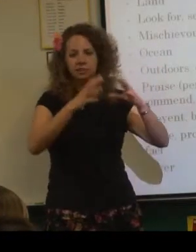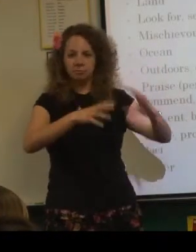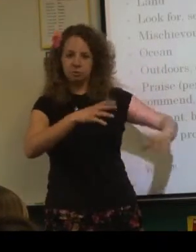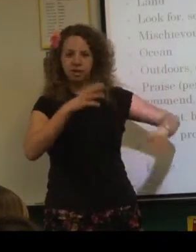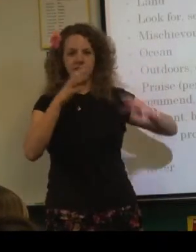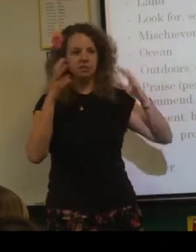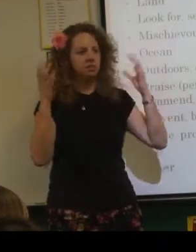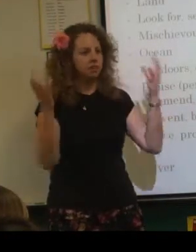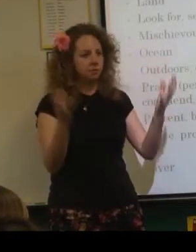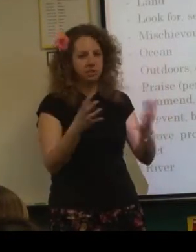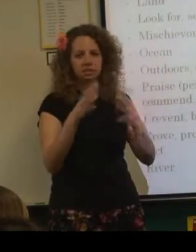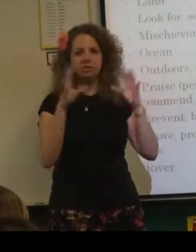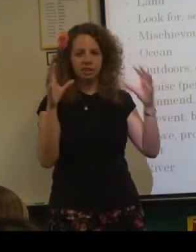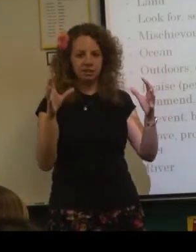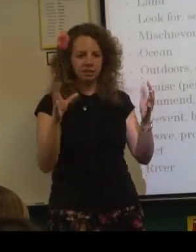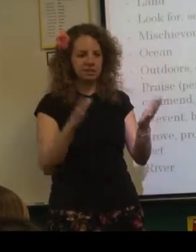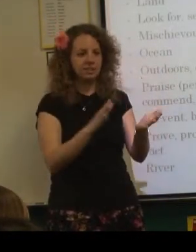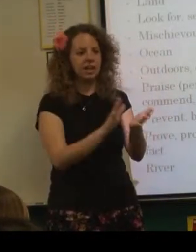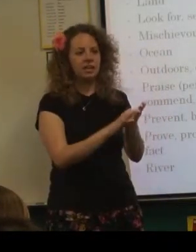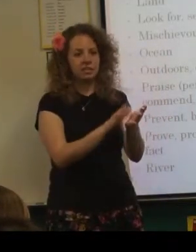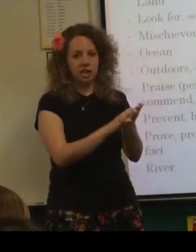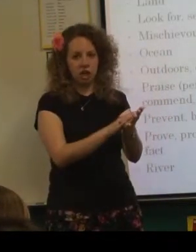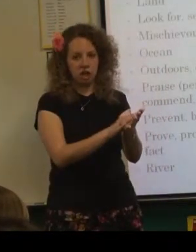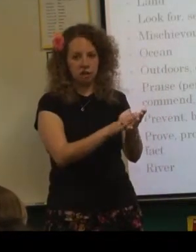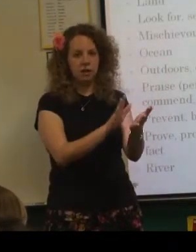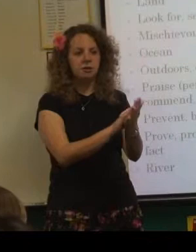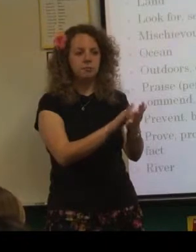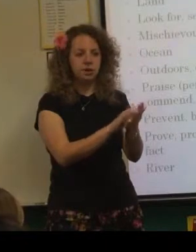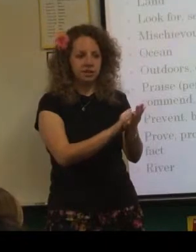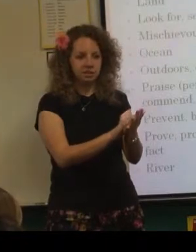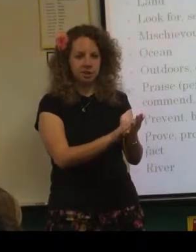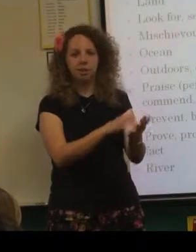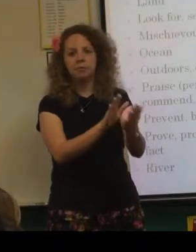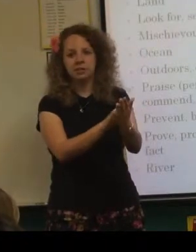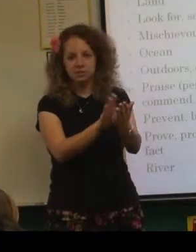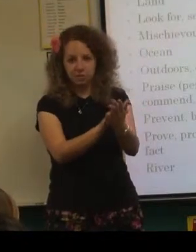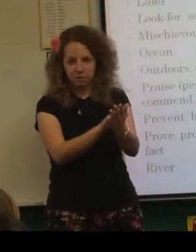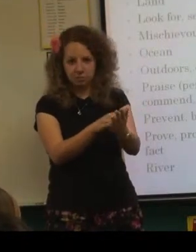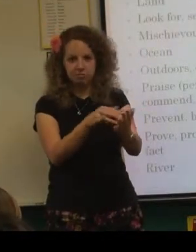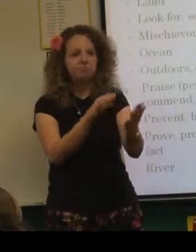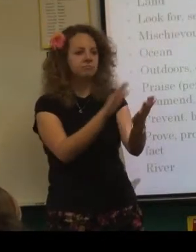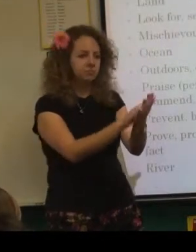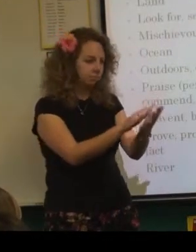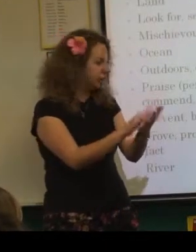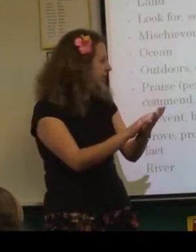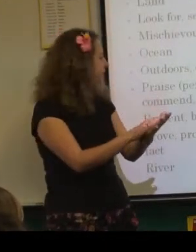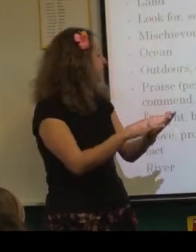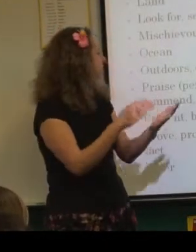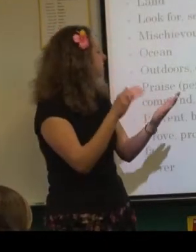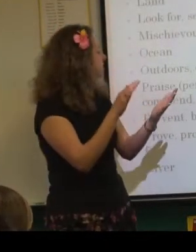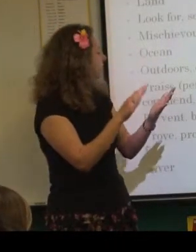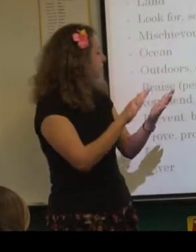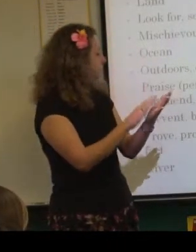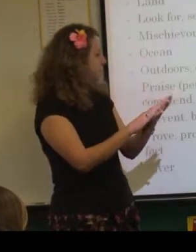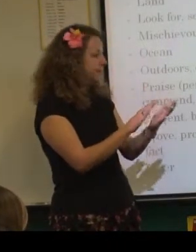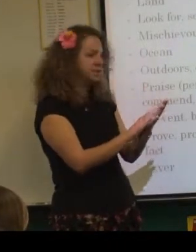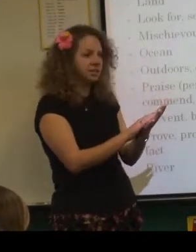and praise and a commendation, like things like that, it's here. Praise. Oh, praise for you. Praise,